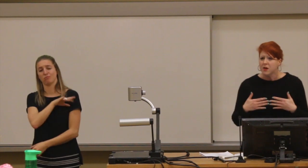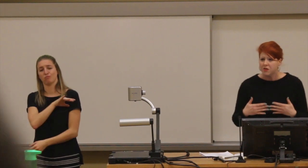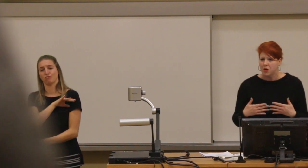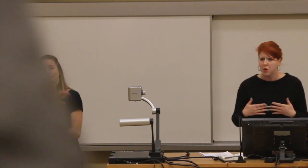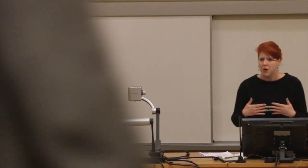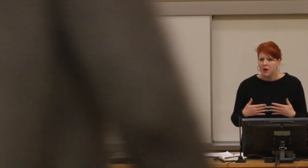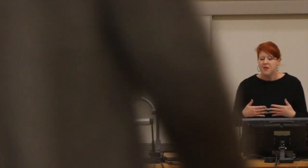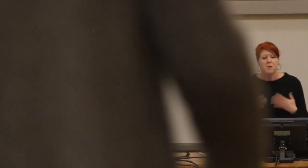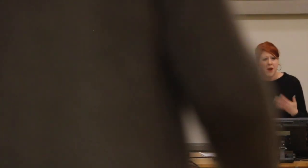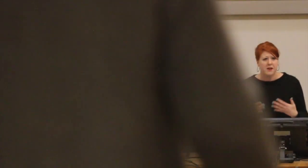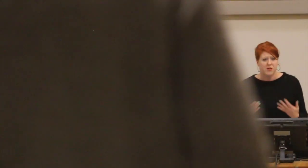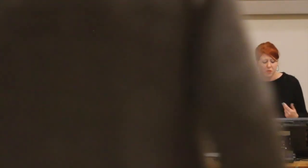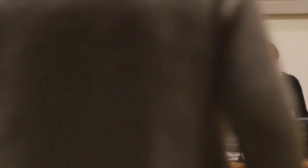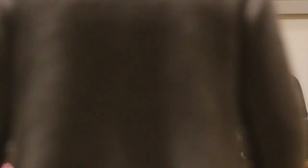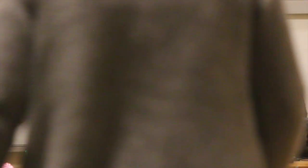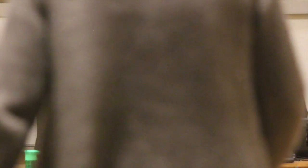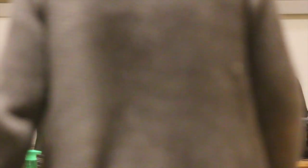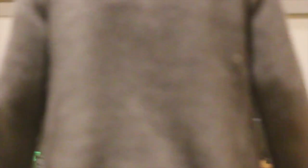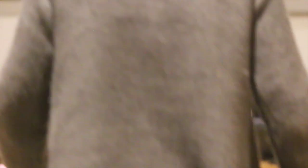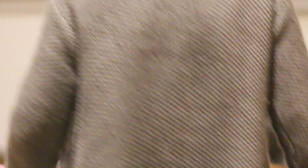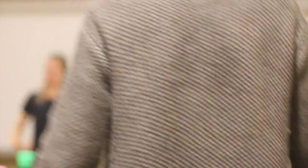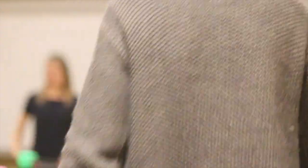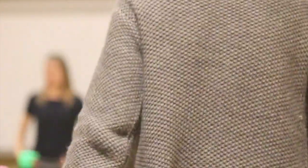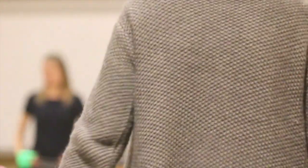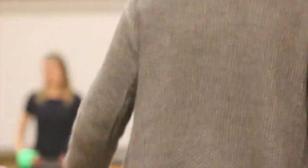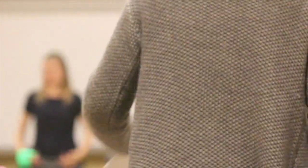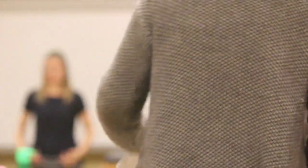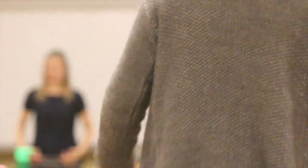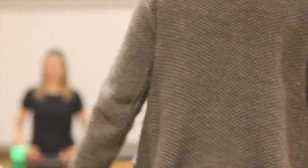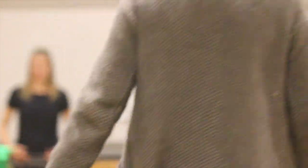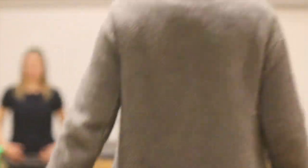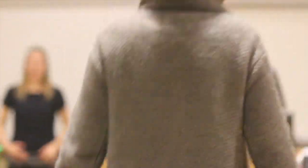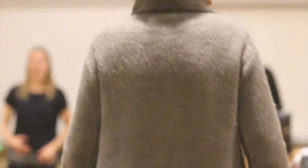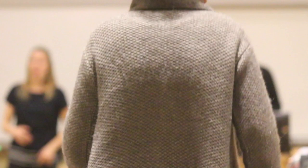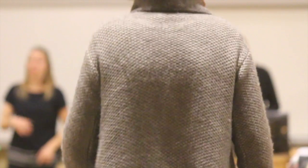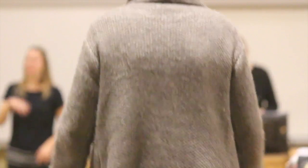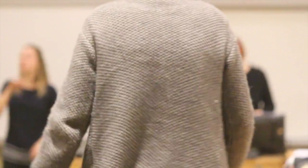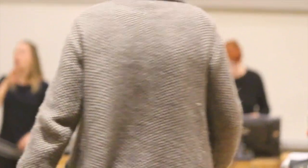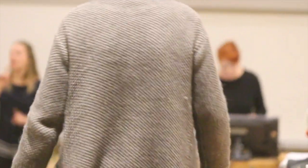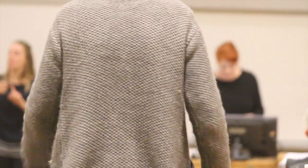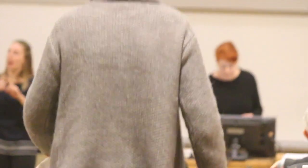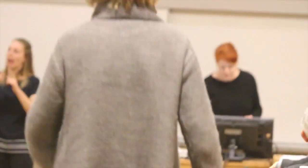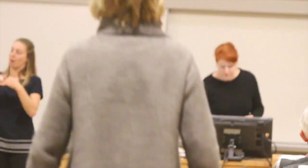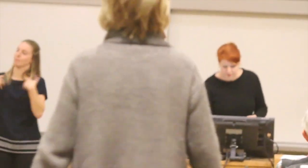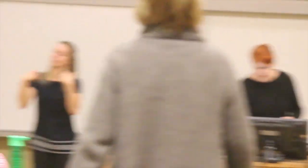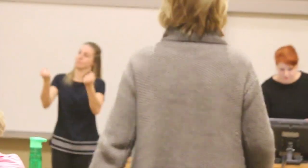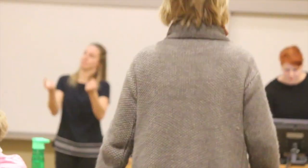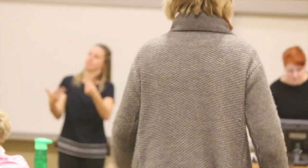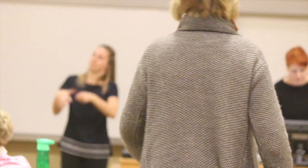what you can do to manage depression, particularly around when we're talking about recovery.